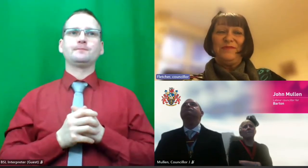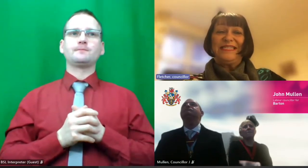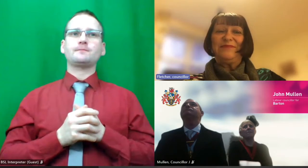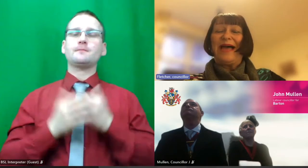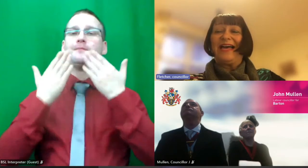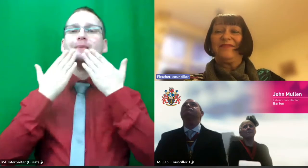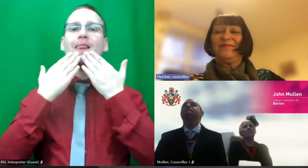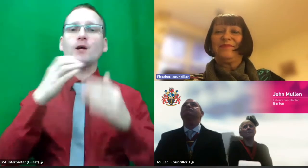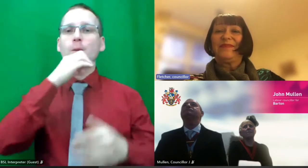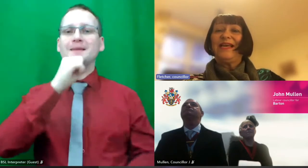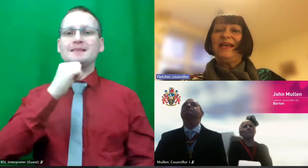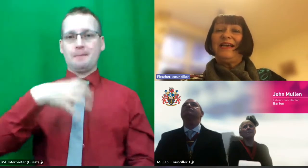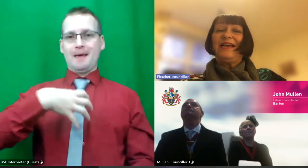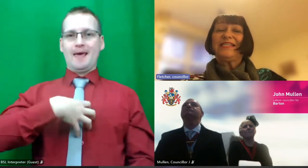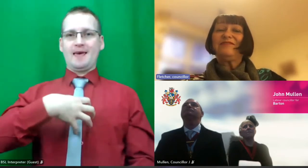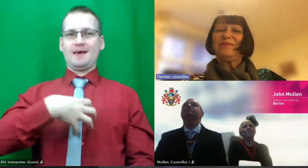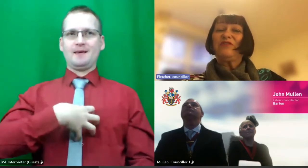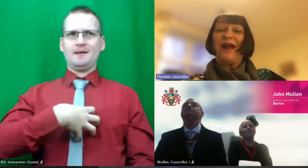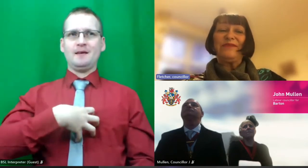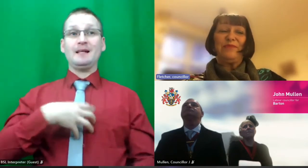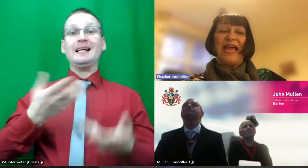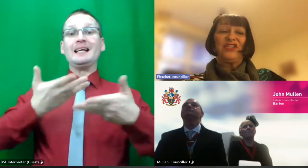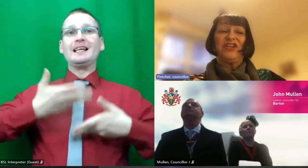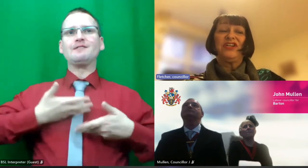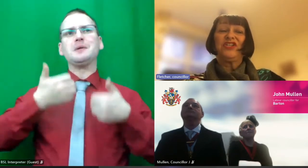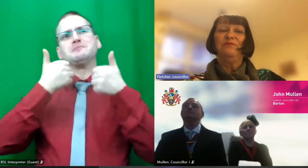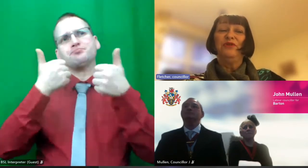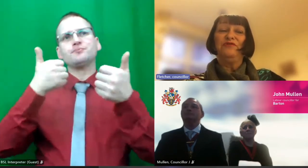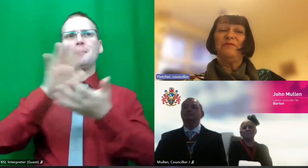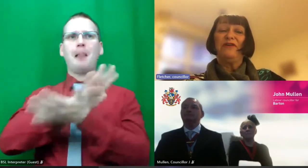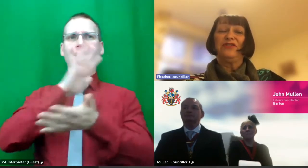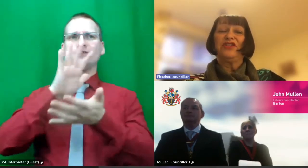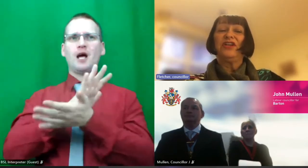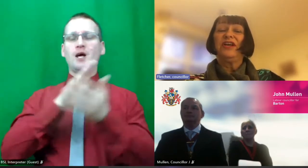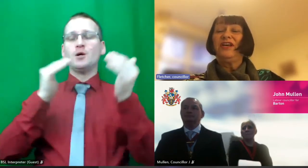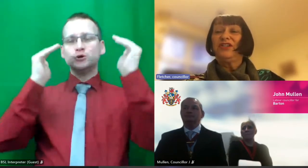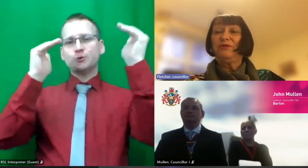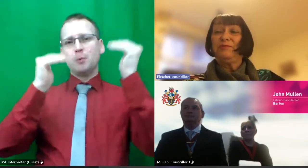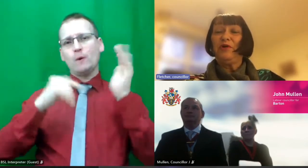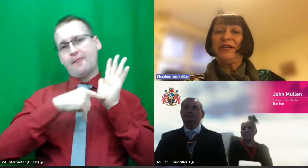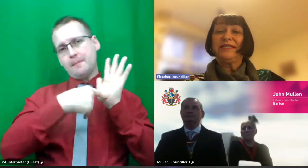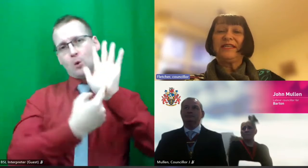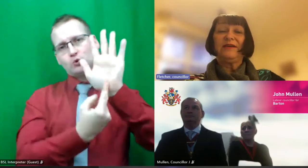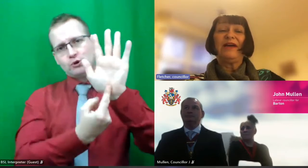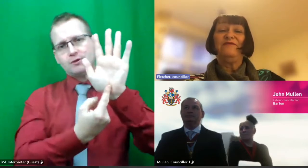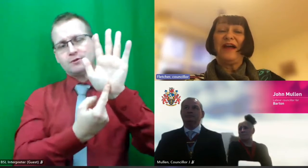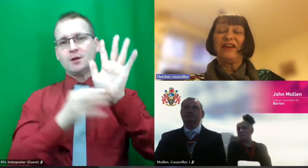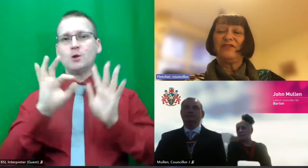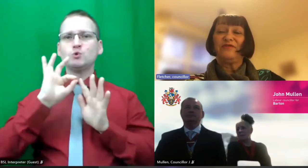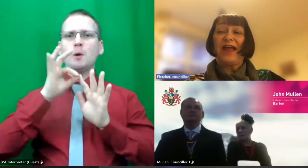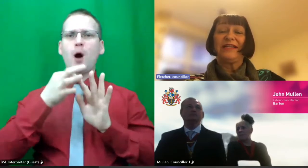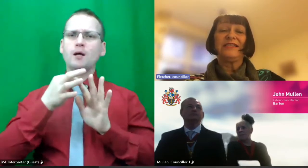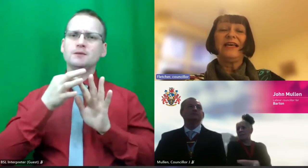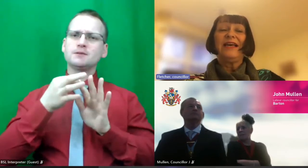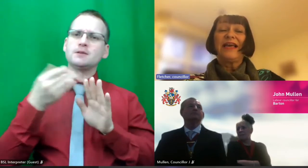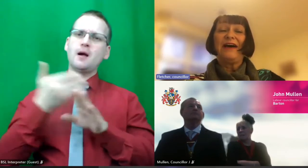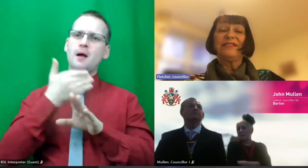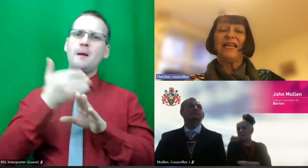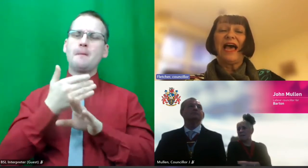Thank you, Mr. Mayor. It gives me great pleasure to move the motion to appoint my very good